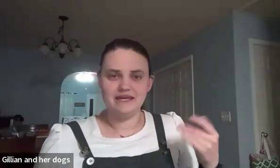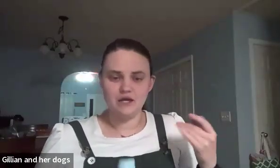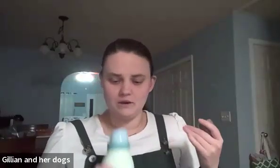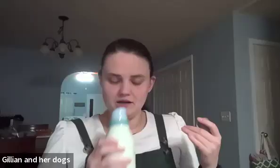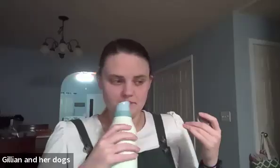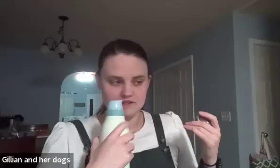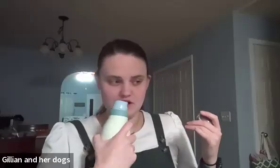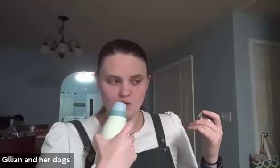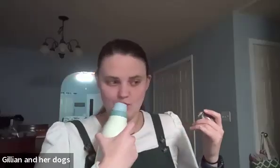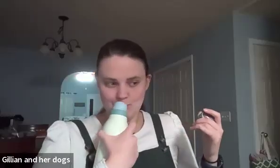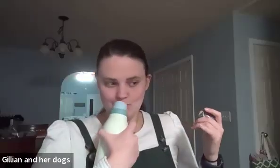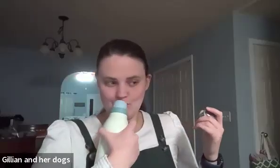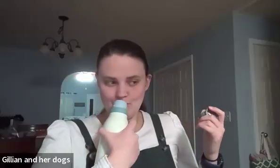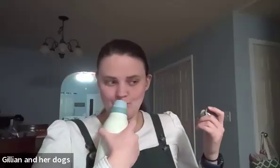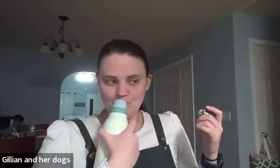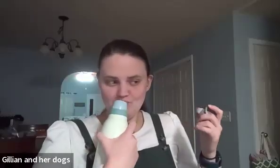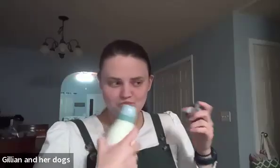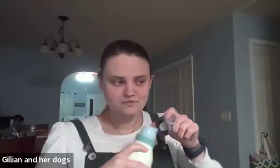can get going. So,